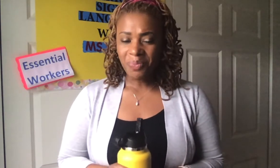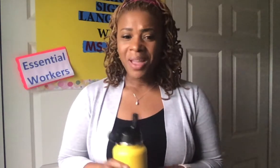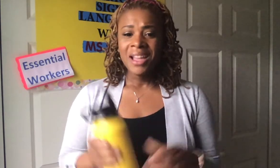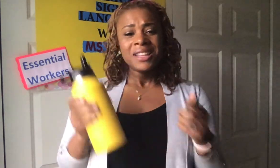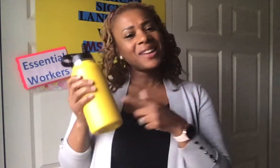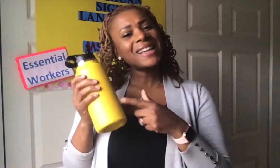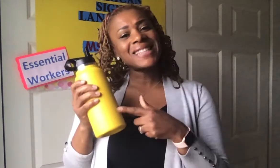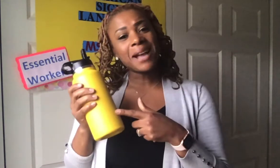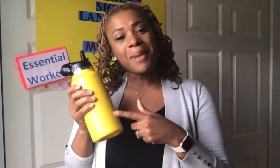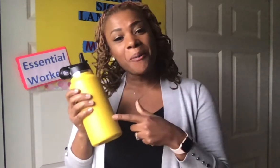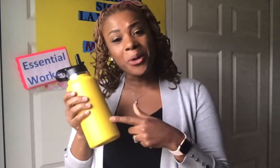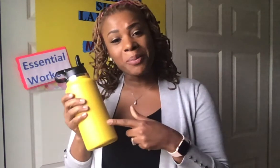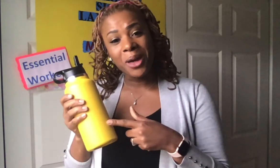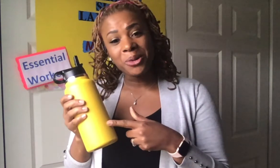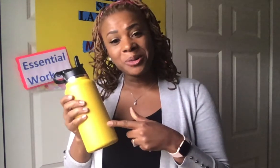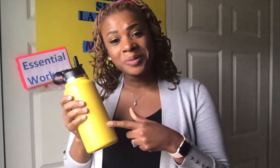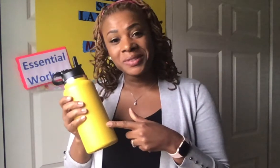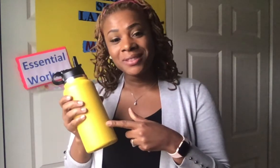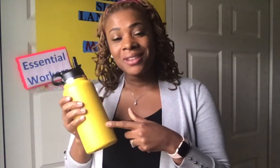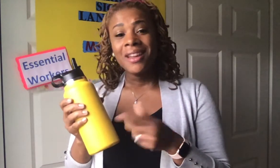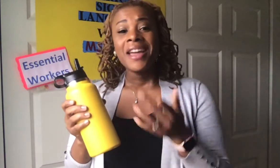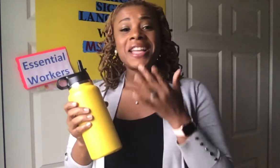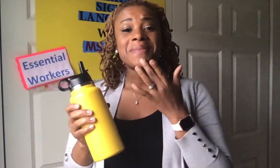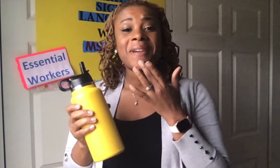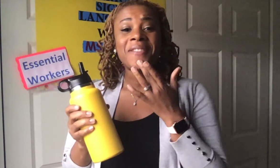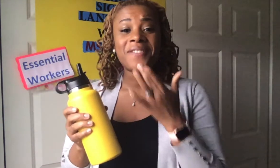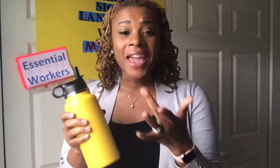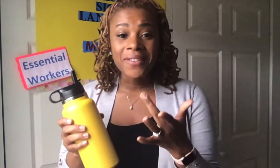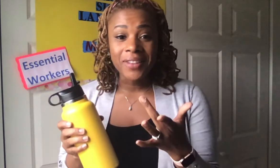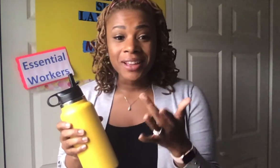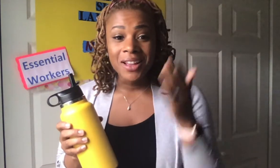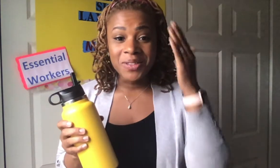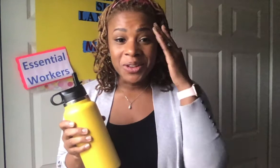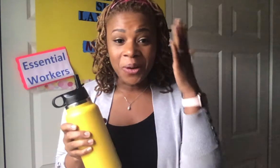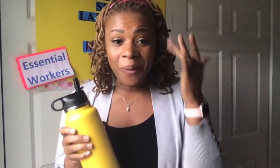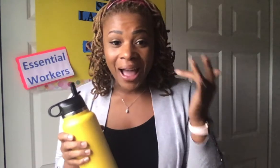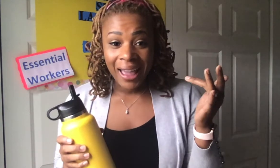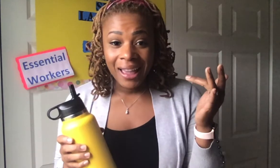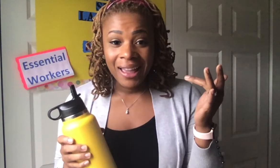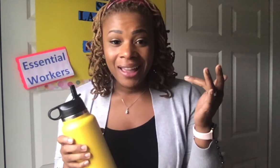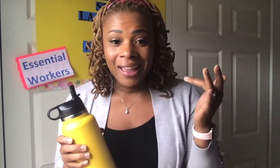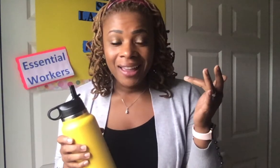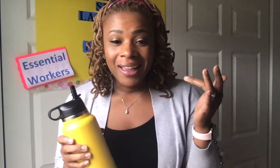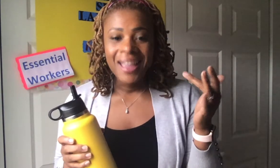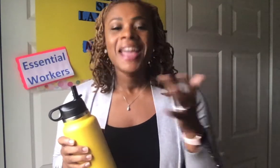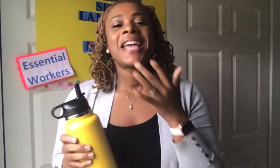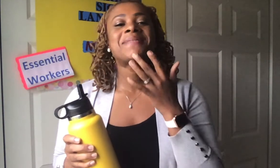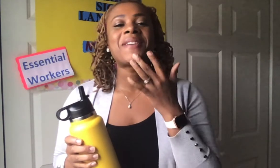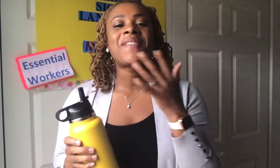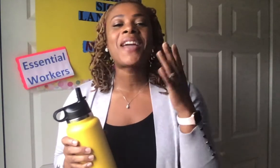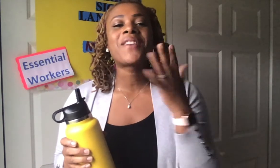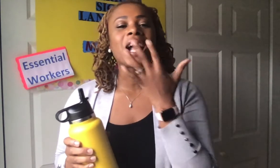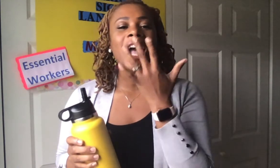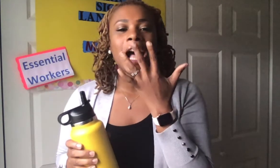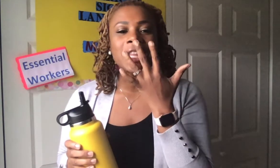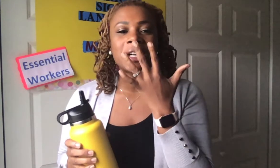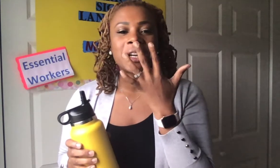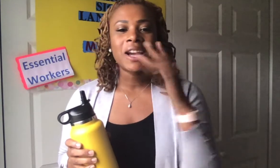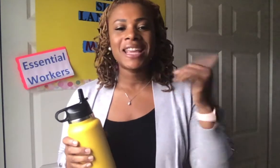Do you guys like my water bottle? It's my favorite. Do you know why? It's my favorite color,